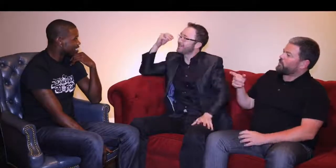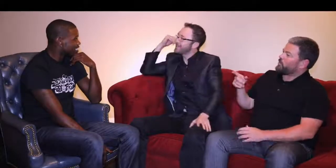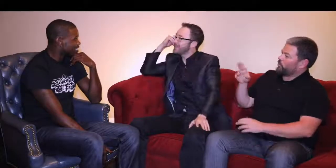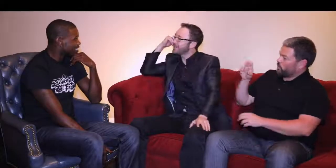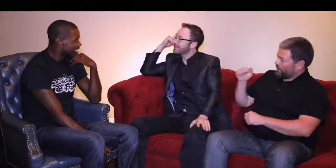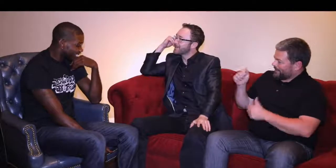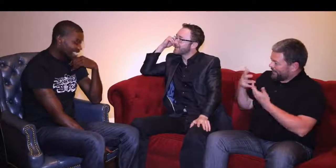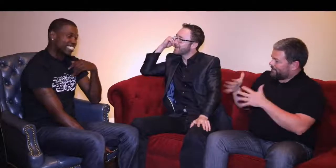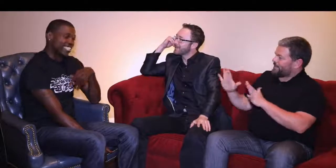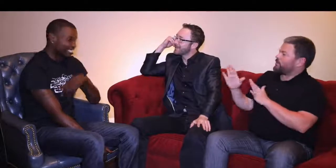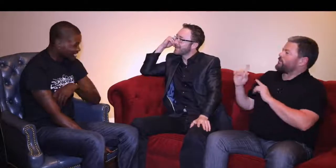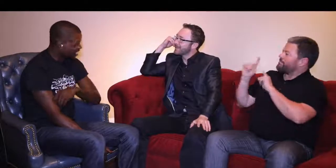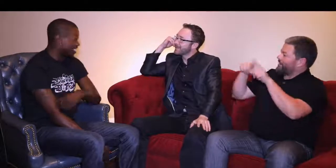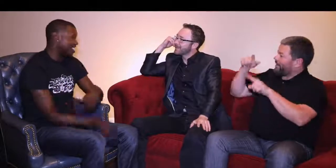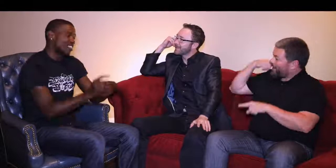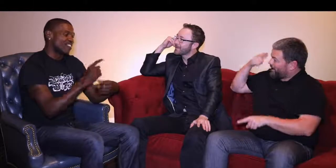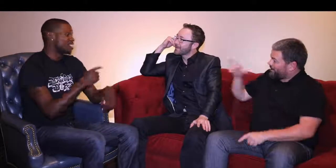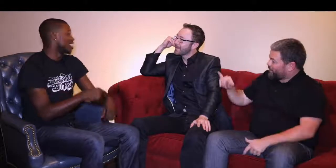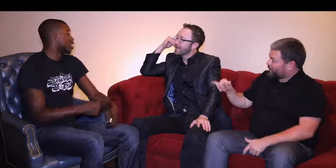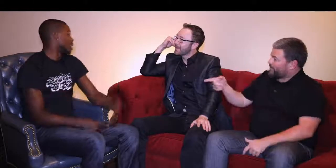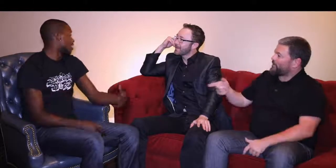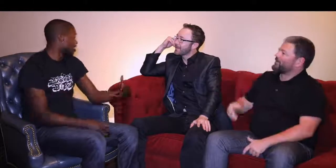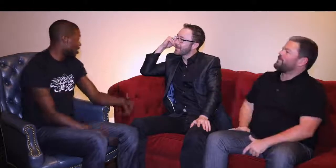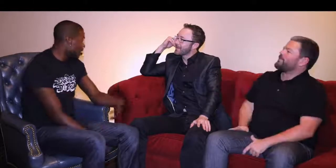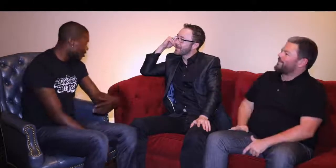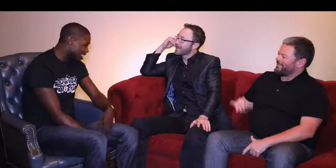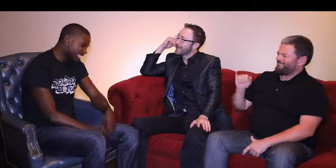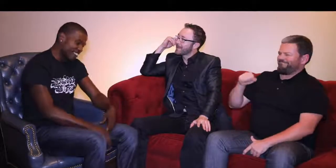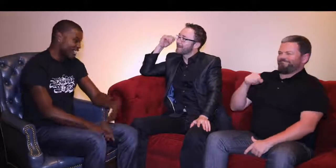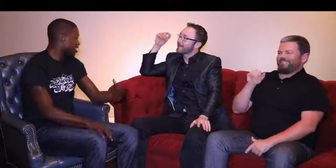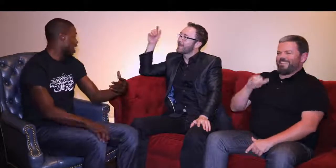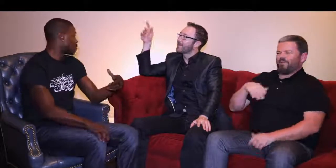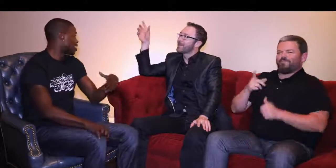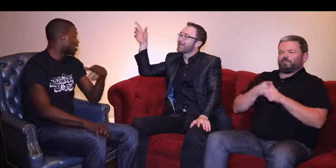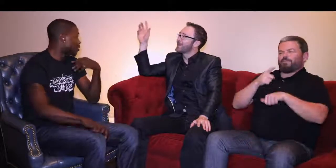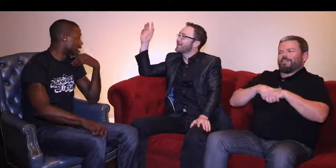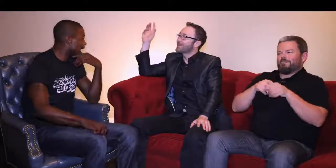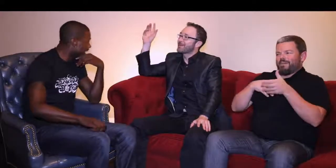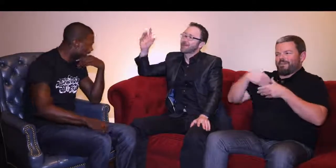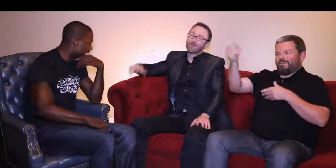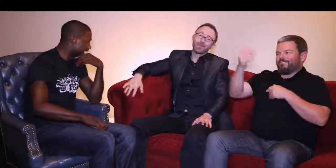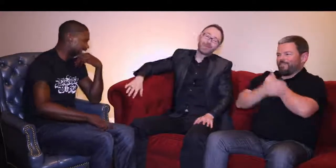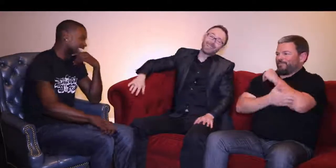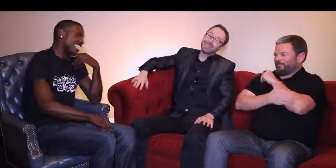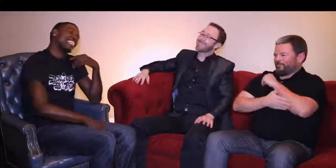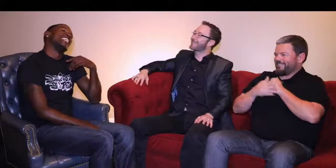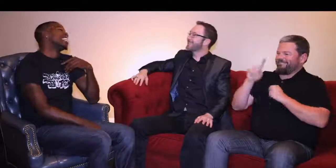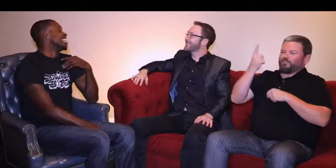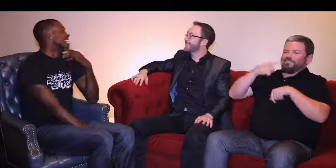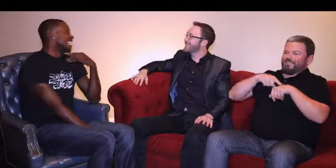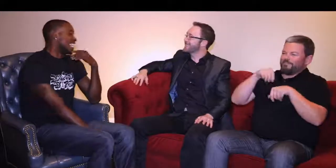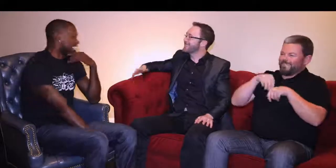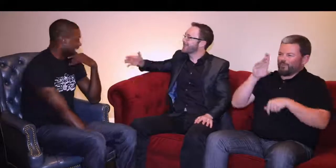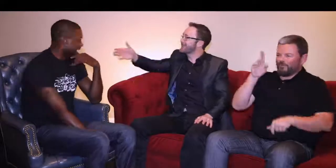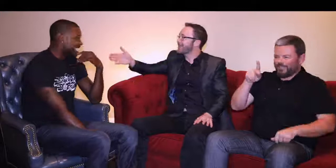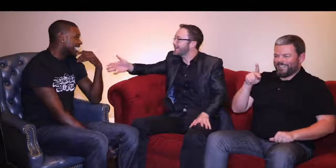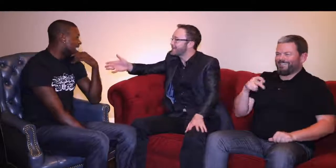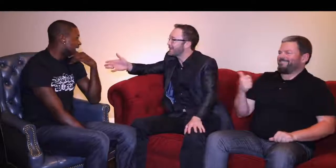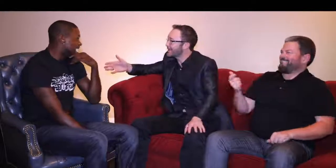as well. Yes, sir. It's the first time I have a country. First time in the UK. Wow, congratulations. You've really come a long